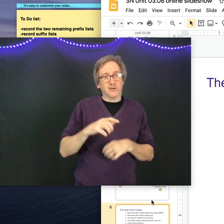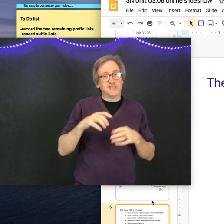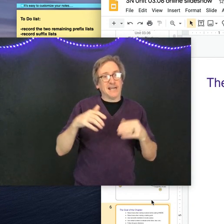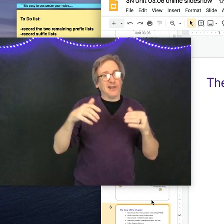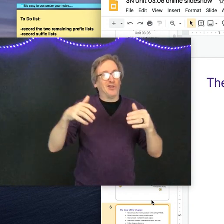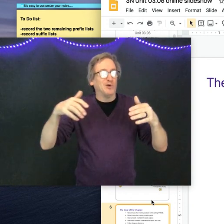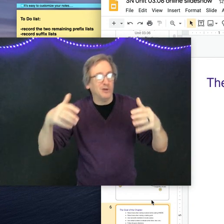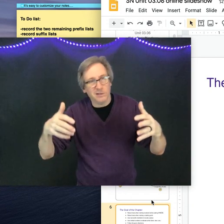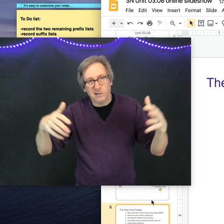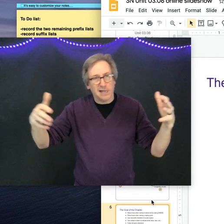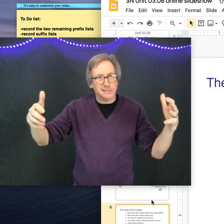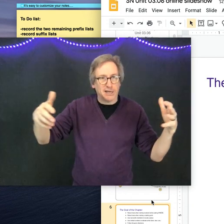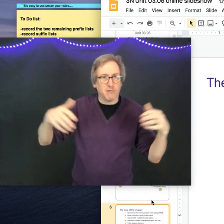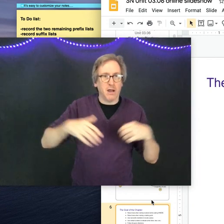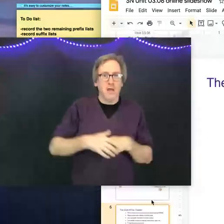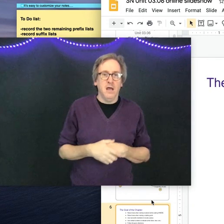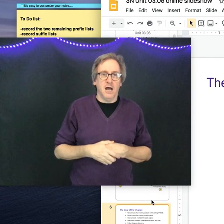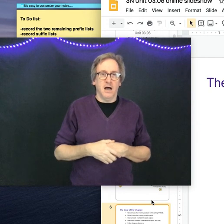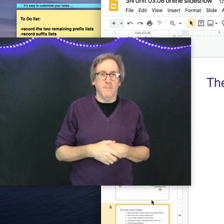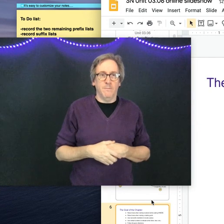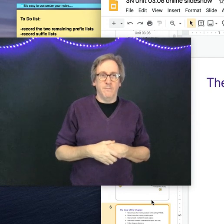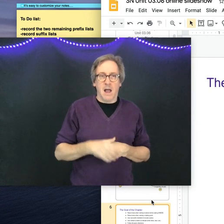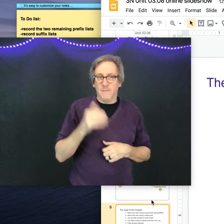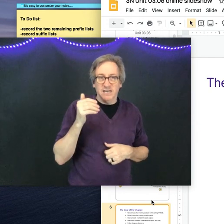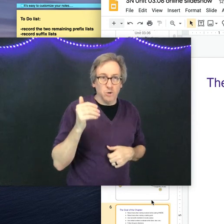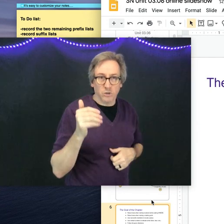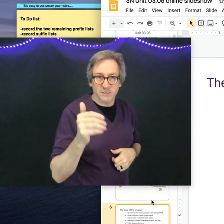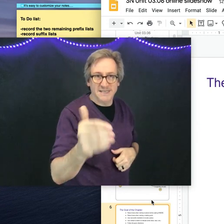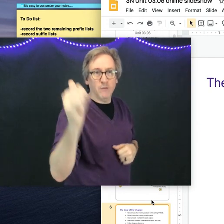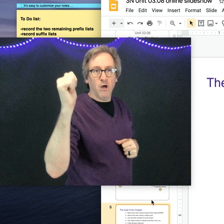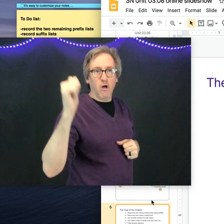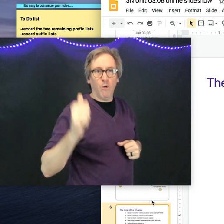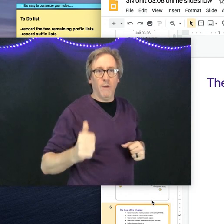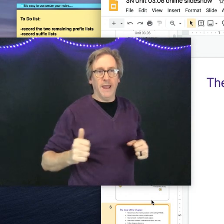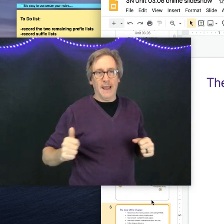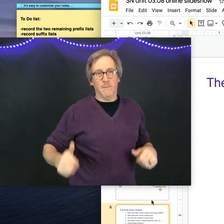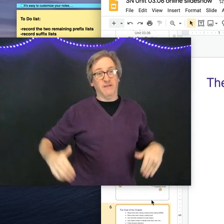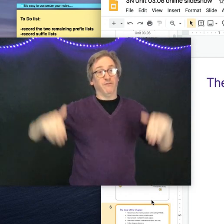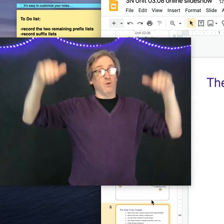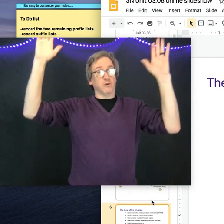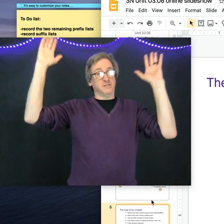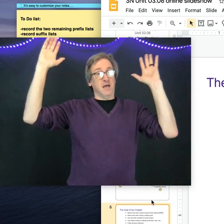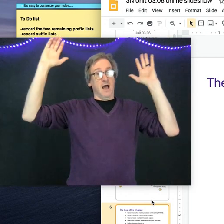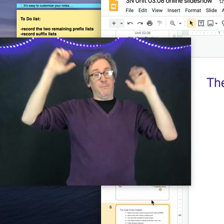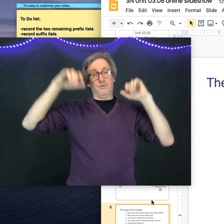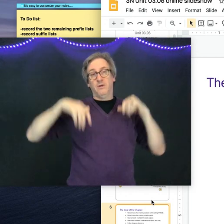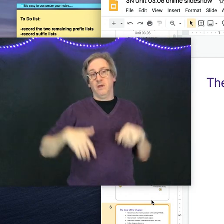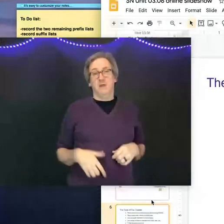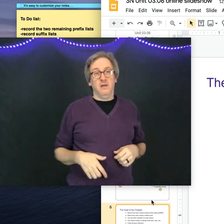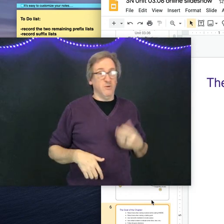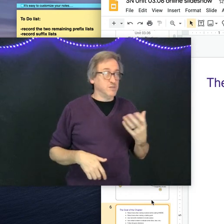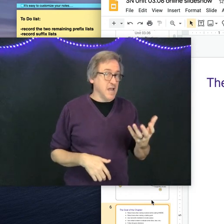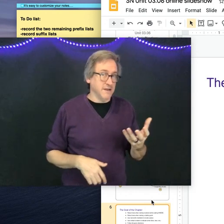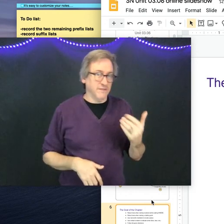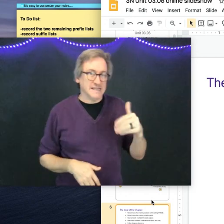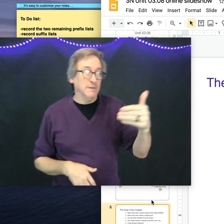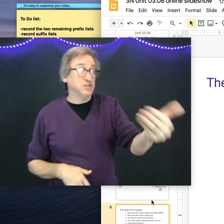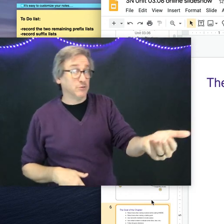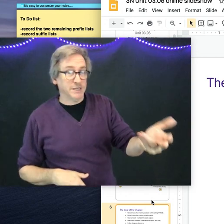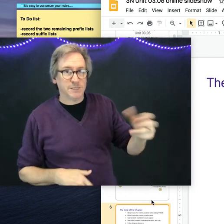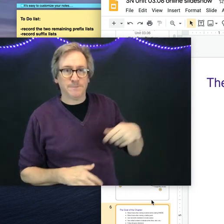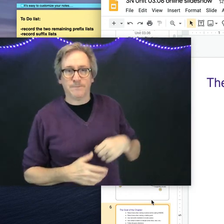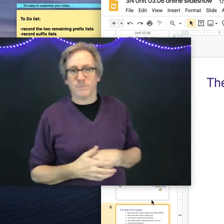showing first, second, third, etc. How many doors down the hallway, how many floors up, those kind of things,